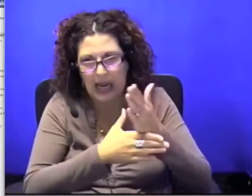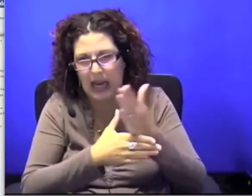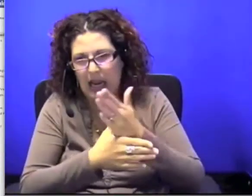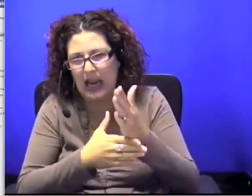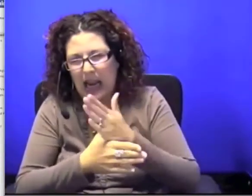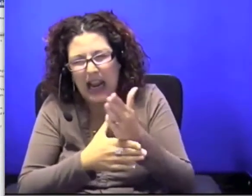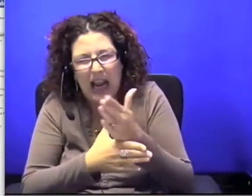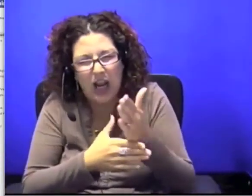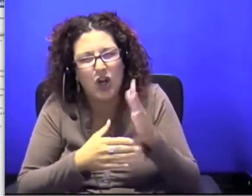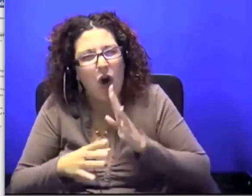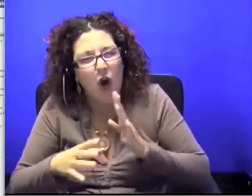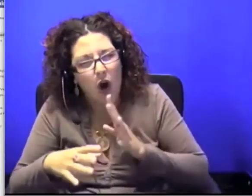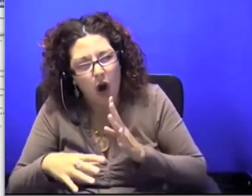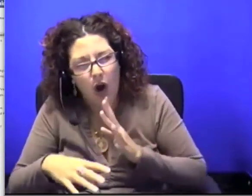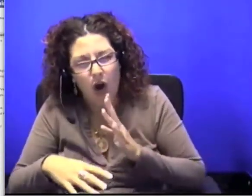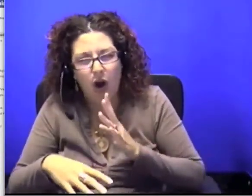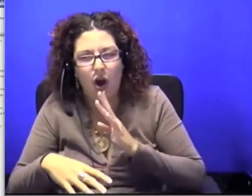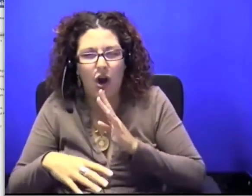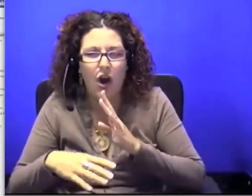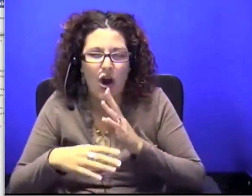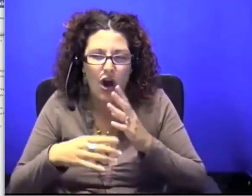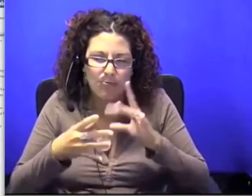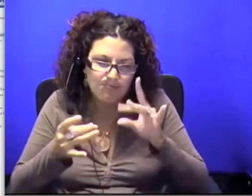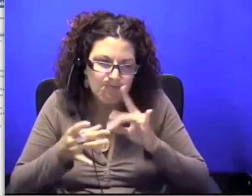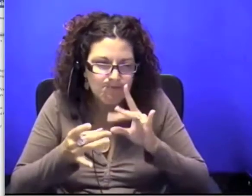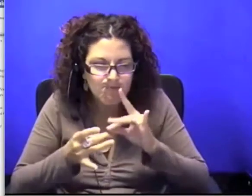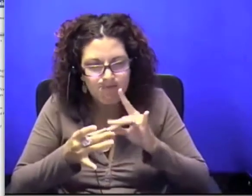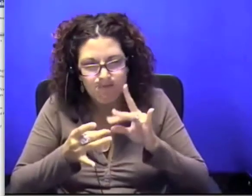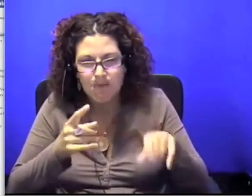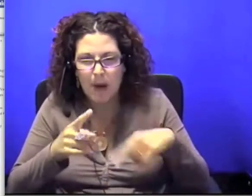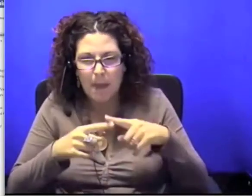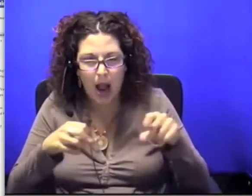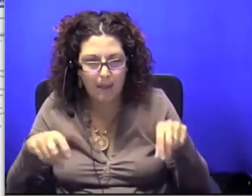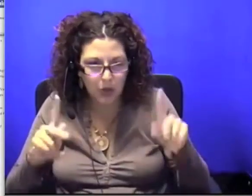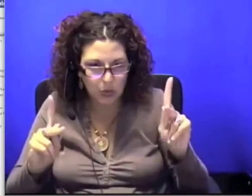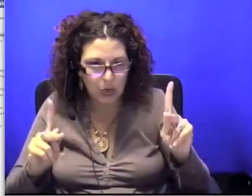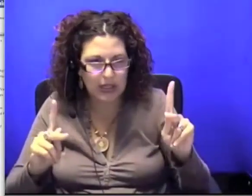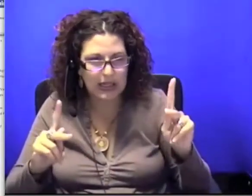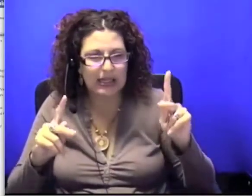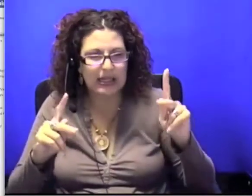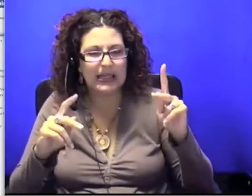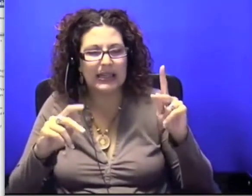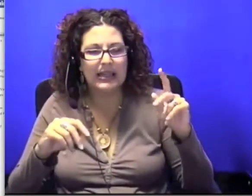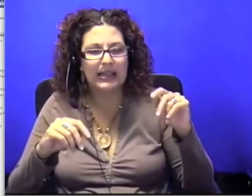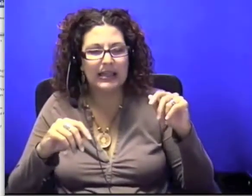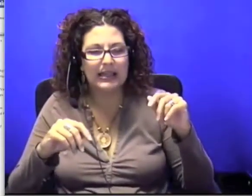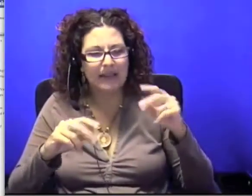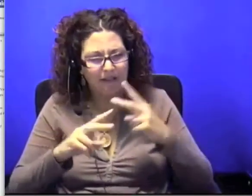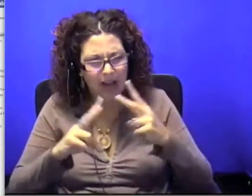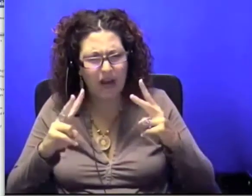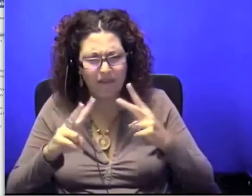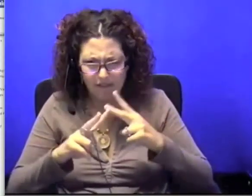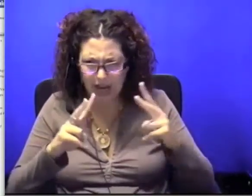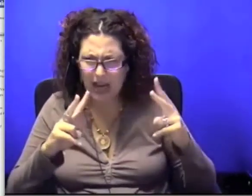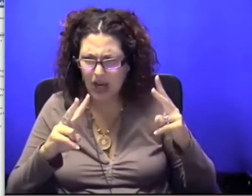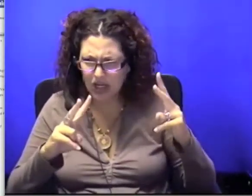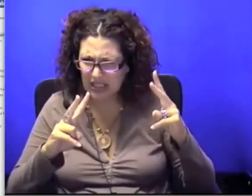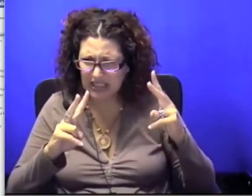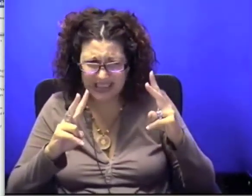share, to talk about it, to share it, to tell people about the products and the opportunity, to tell people that it's a very,